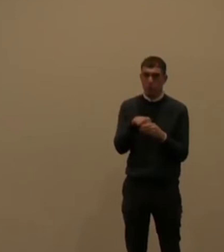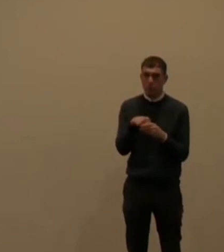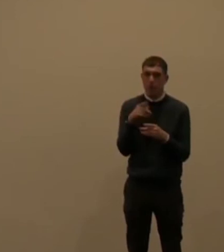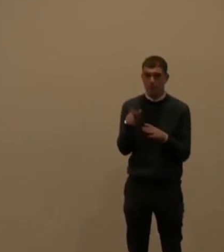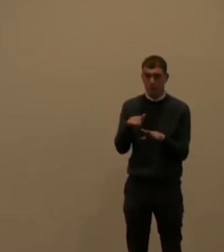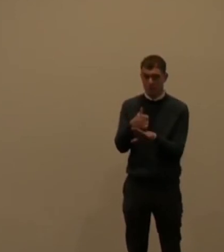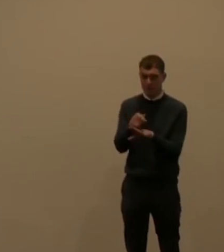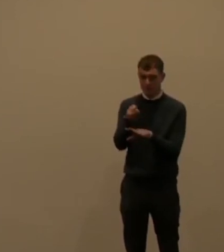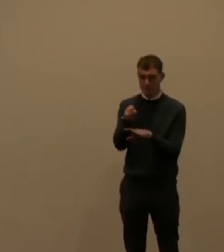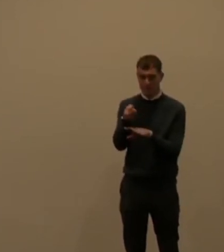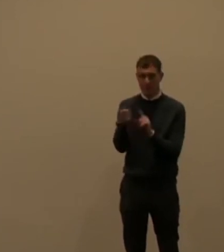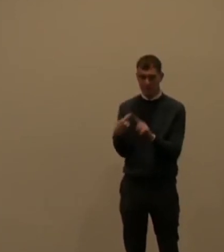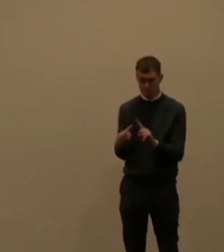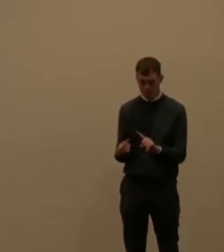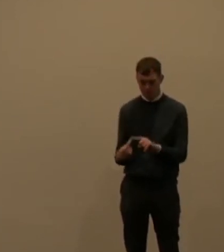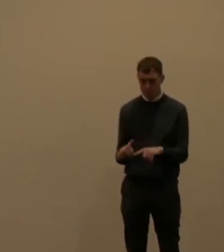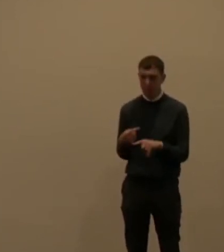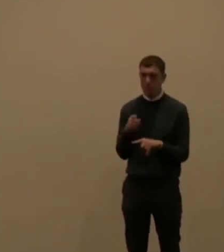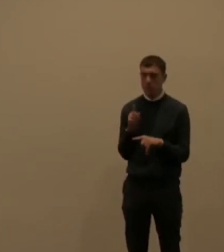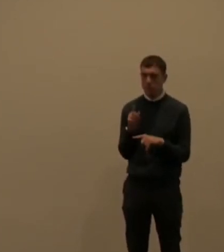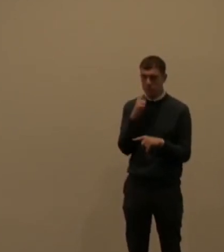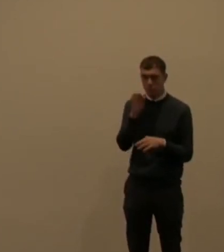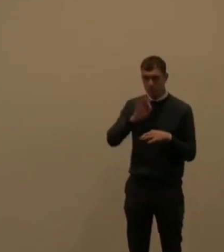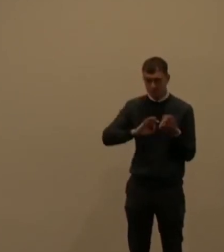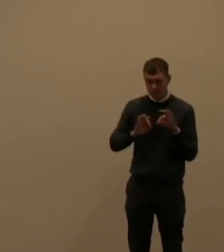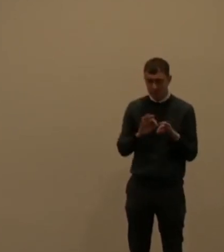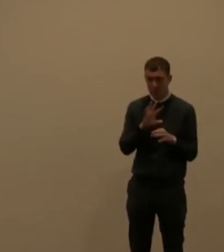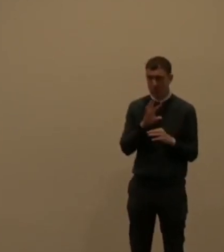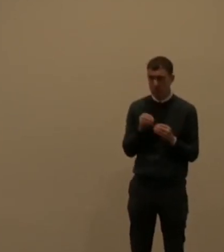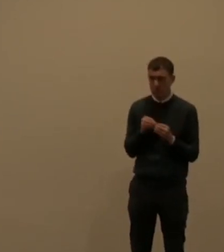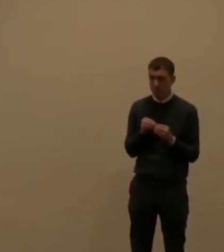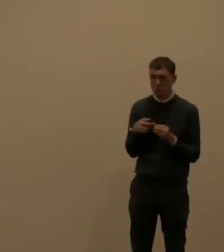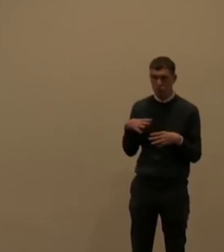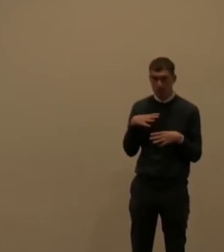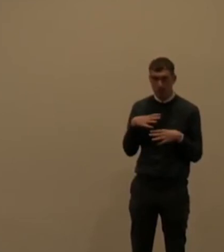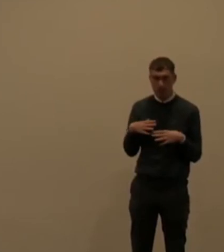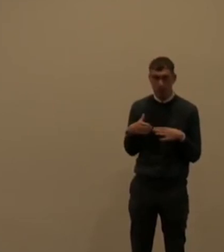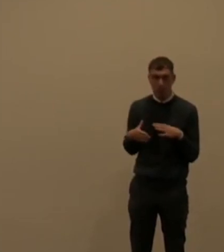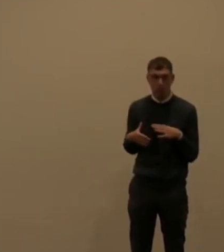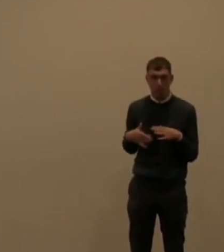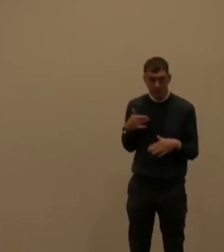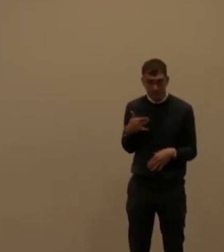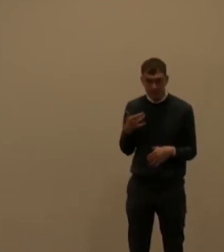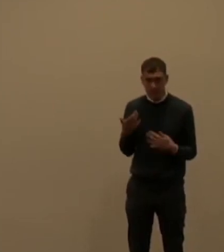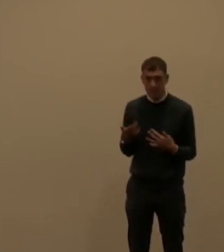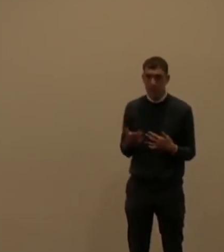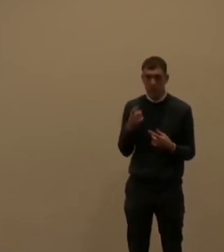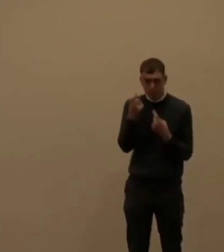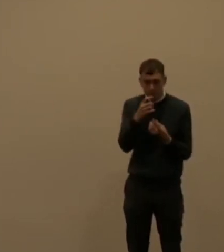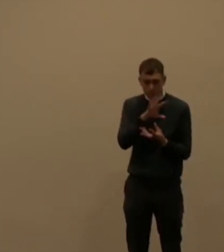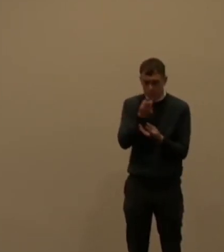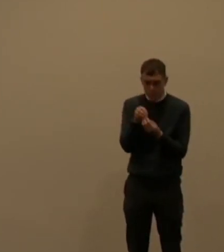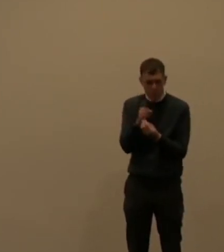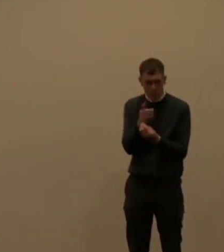on the answers, you go through, then they also figure out, are you ready to go live? Have you thought of everything? Are